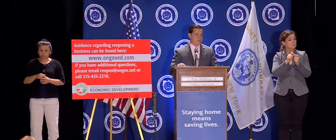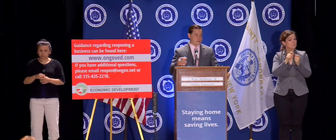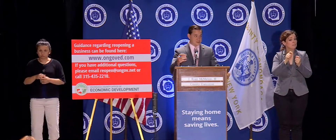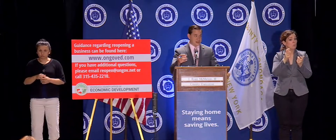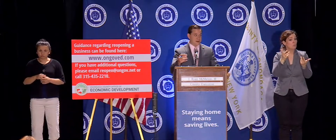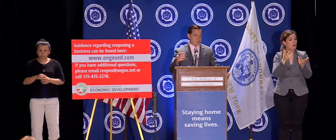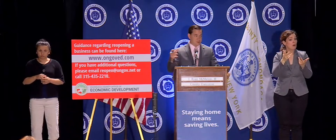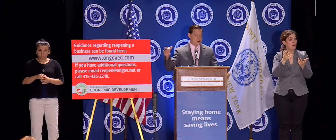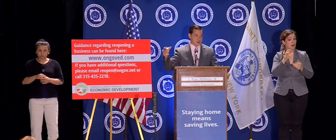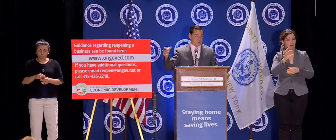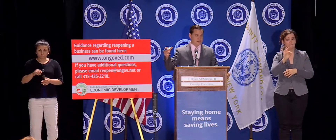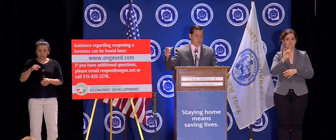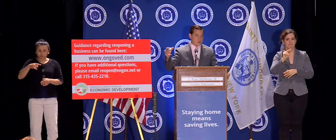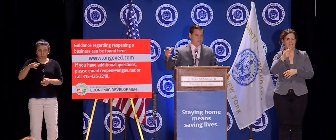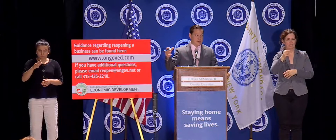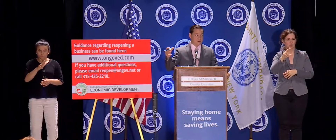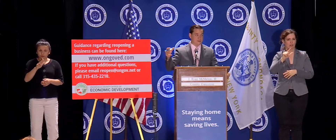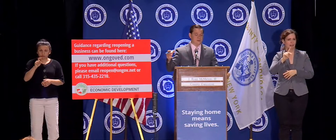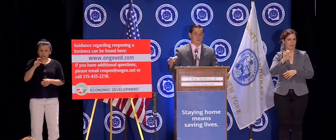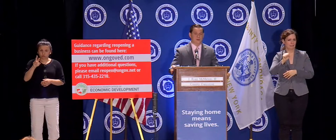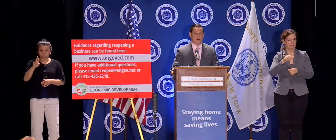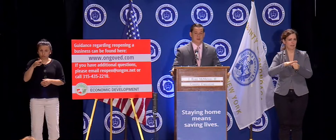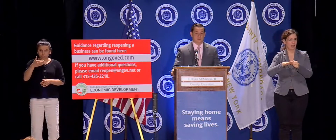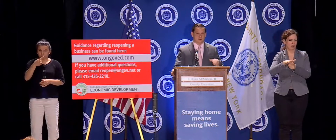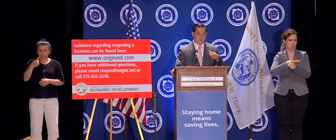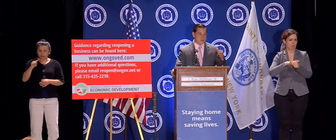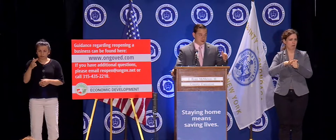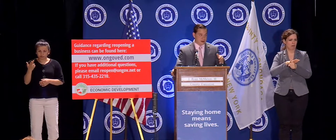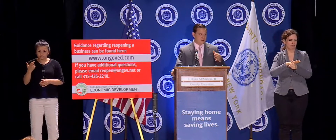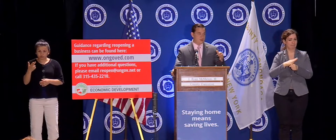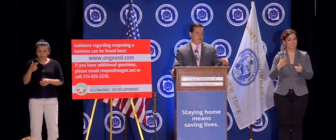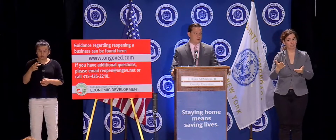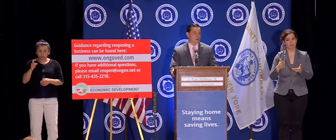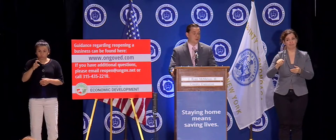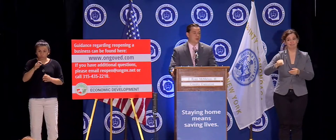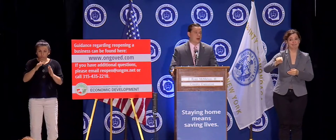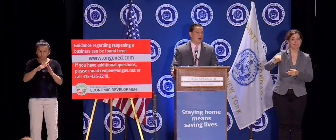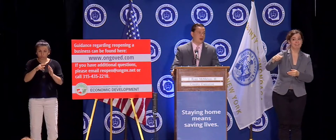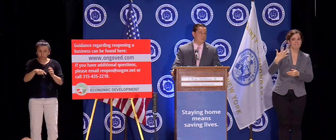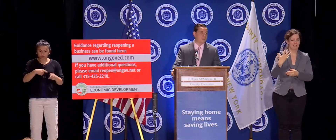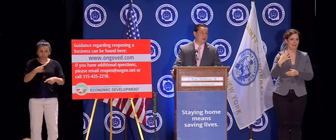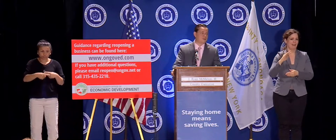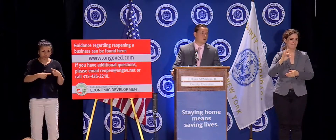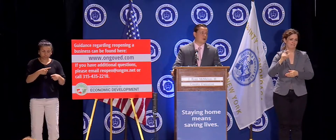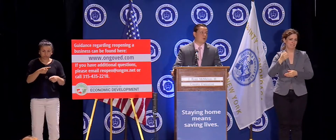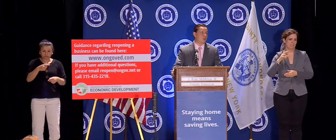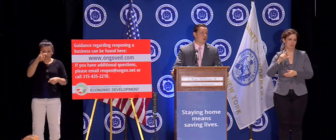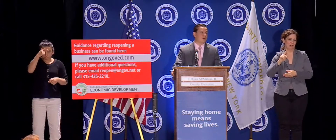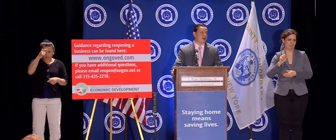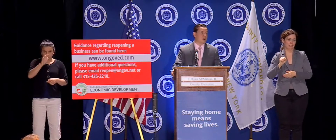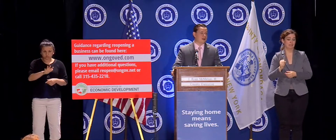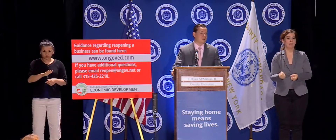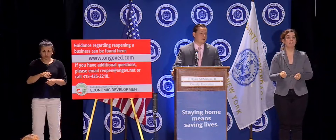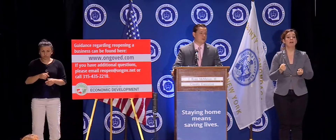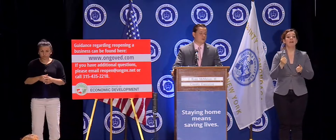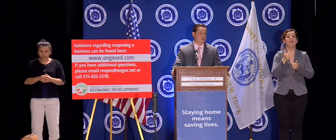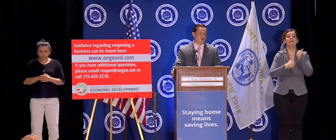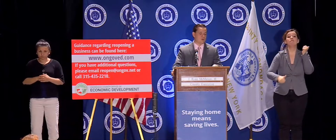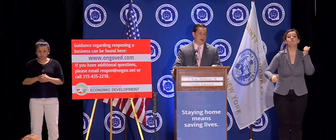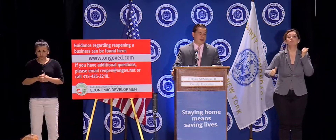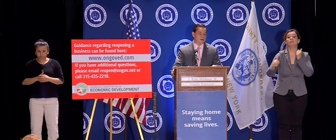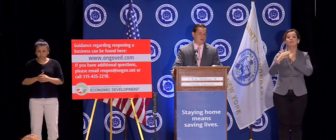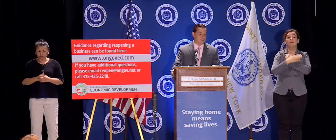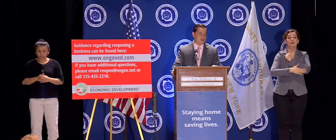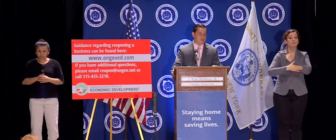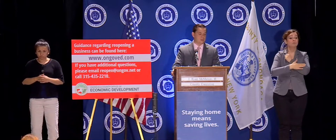now, it means the state numbers are going to eventually be impacted too, because everybody's going to have the issue. And so we went